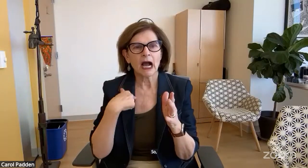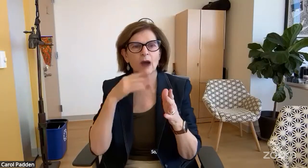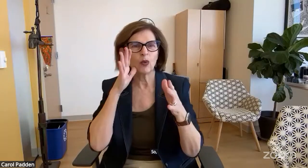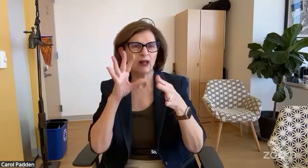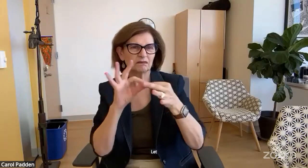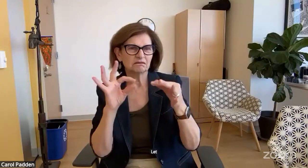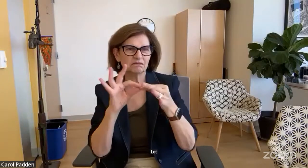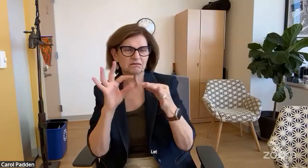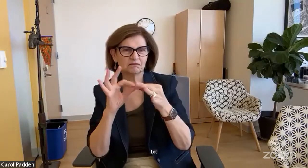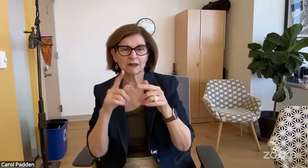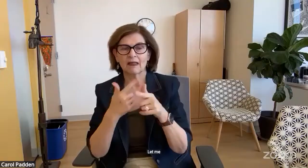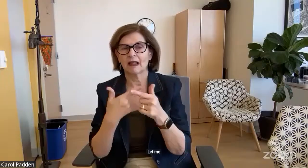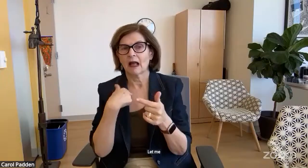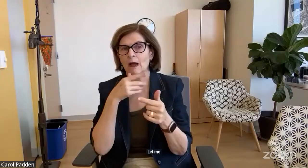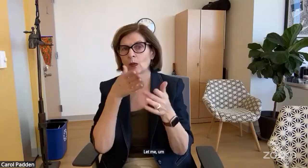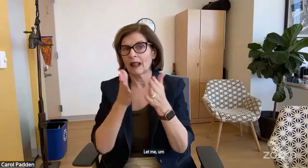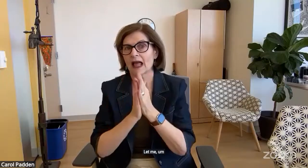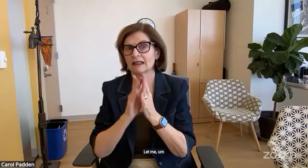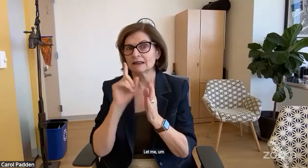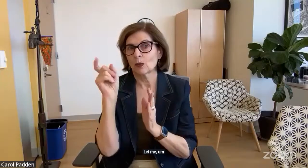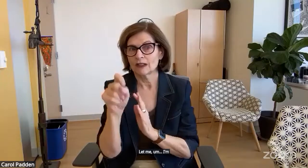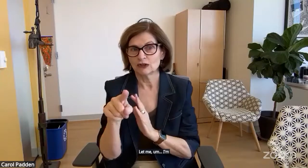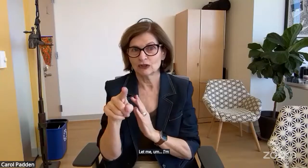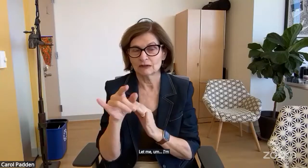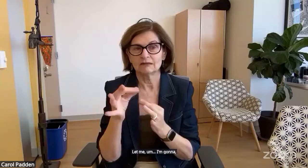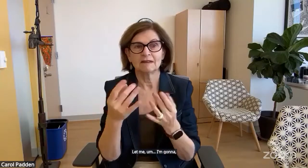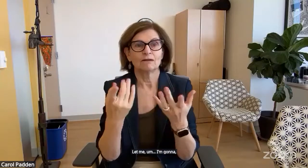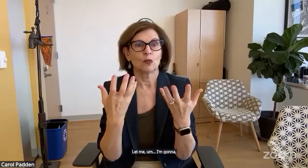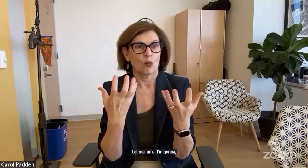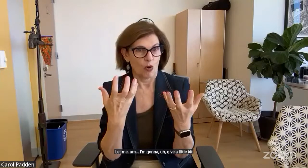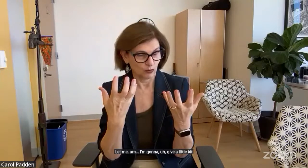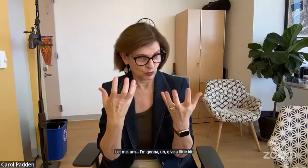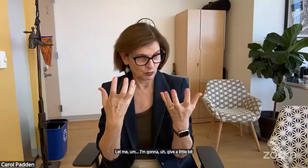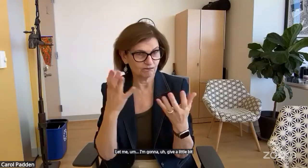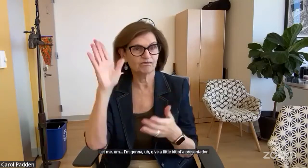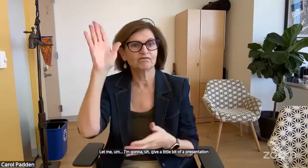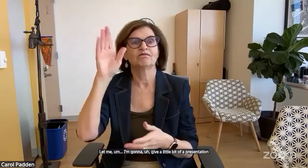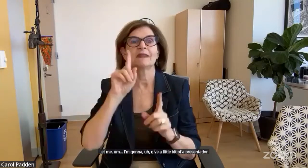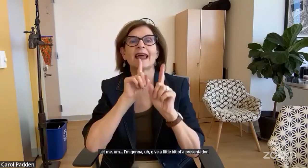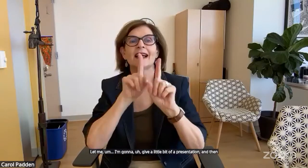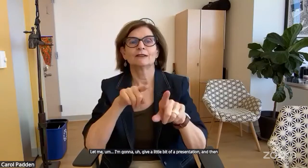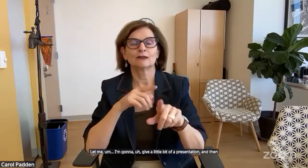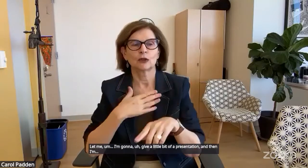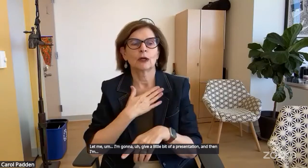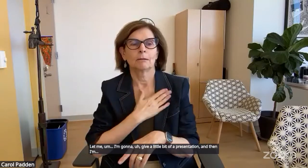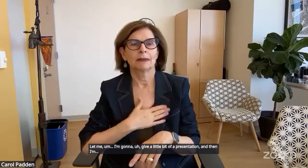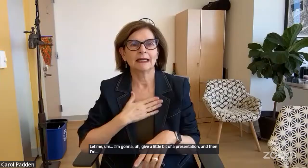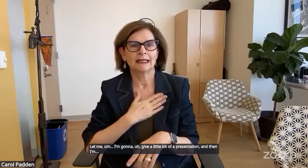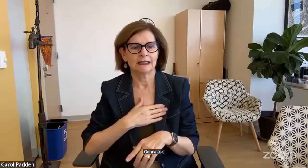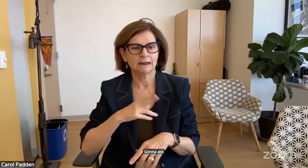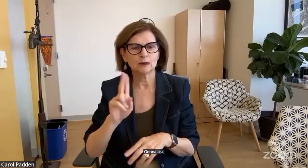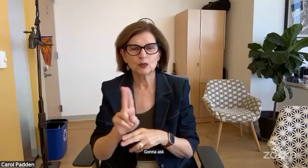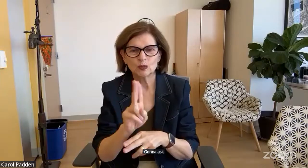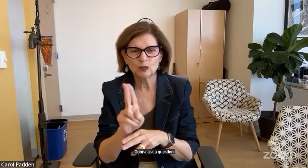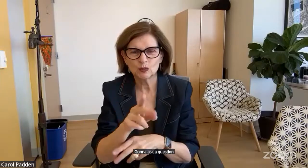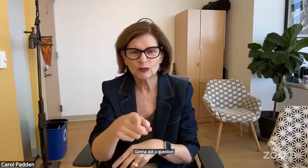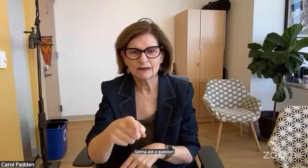let me, I'm going to give a little bit of a presentation and then I'm going to ask a question. If you want